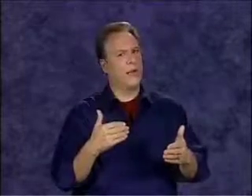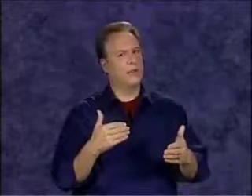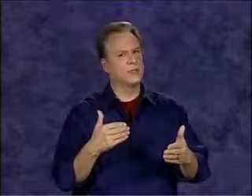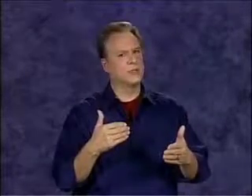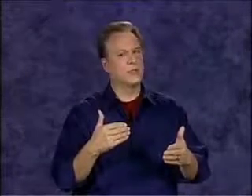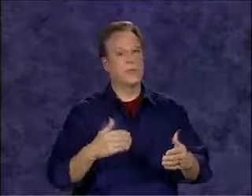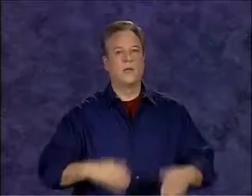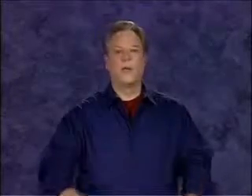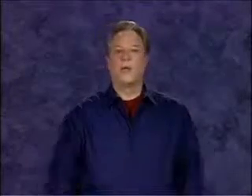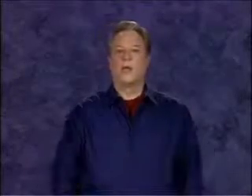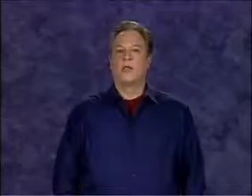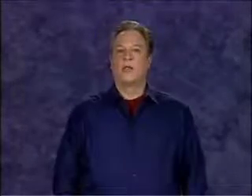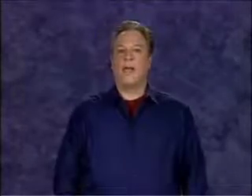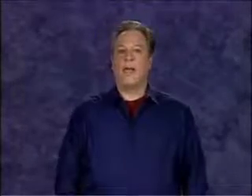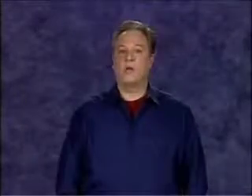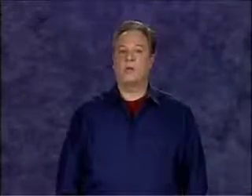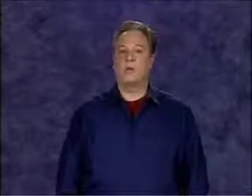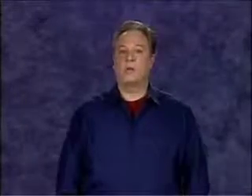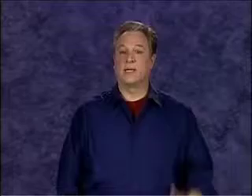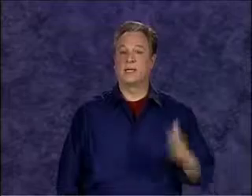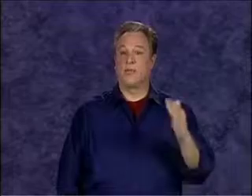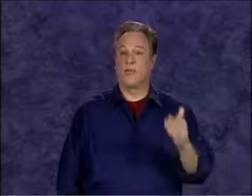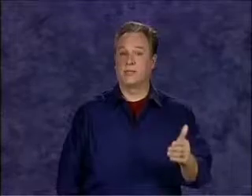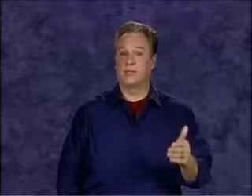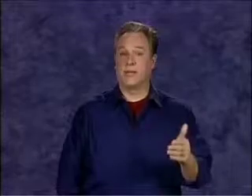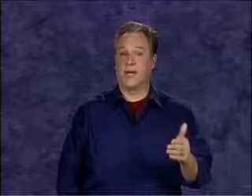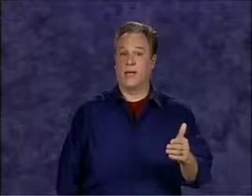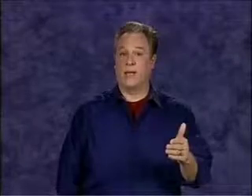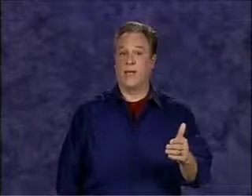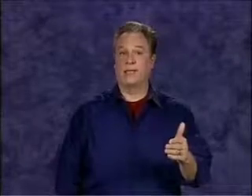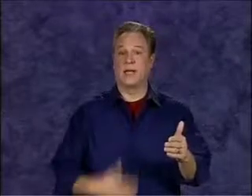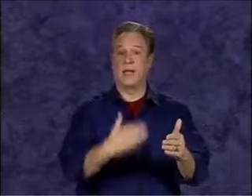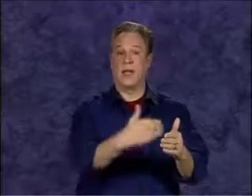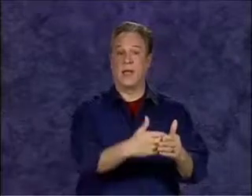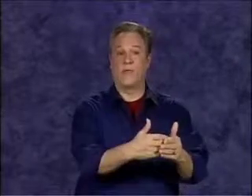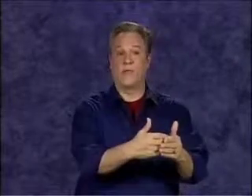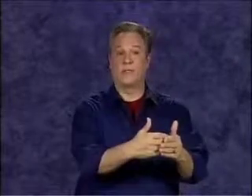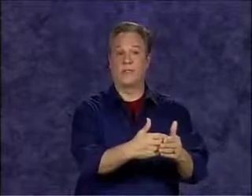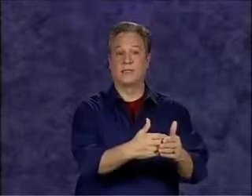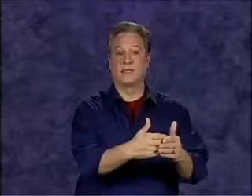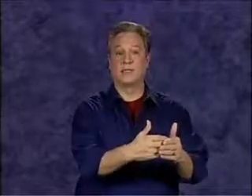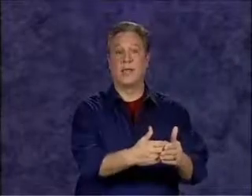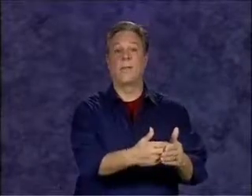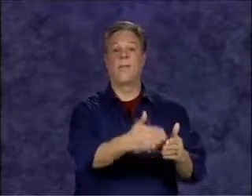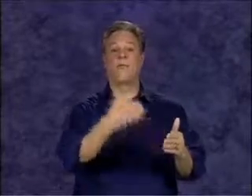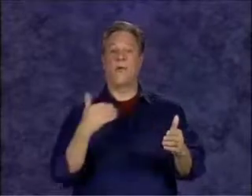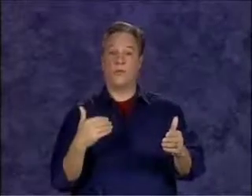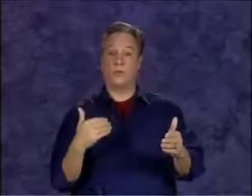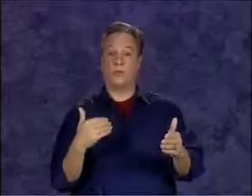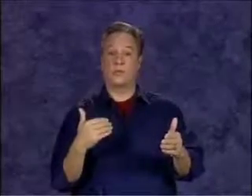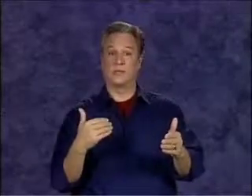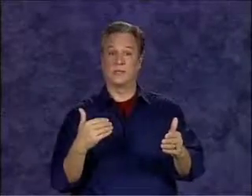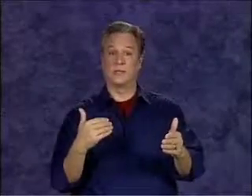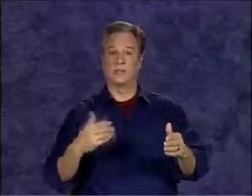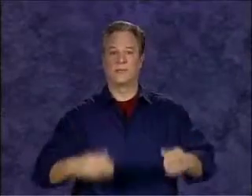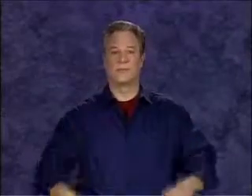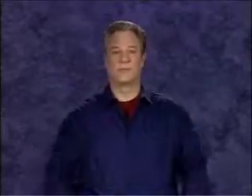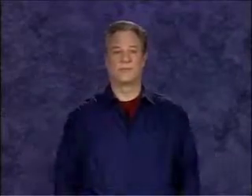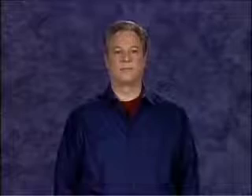that? The hand represents the present time as the other hand represents the time before the present.